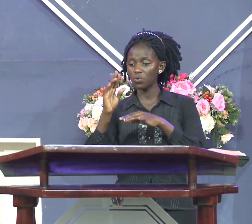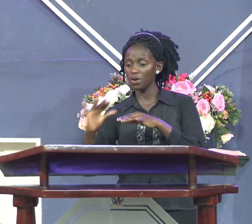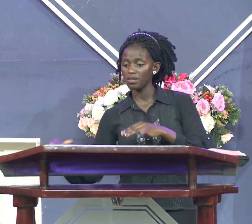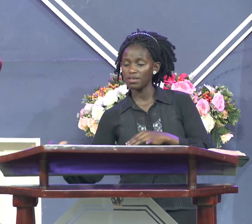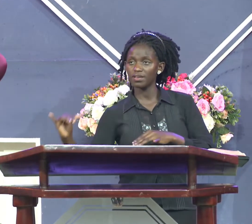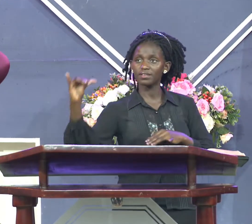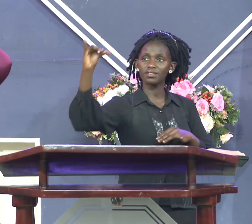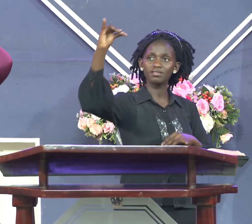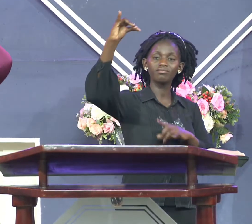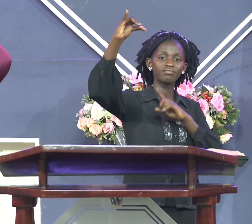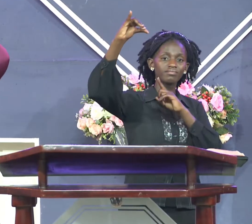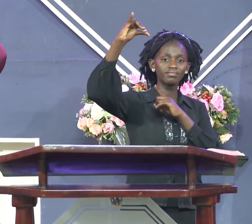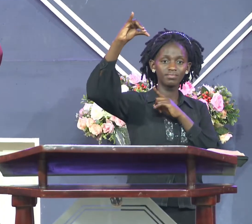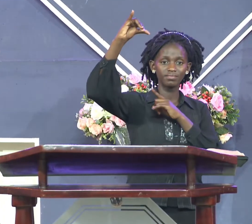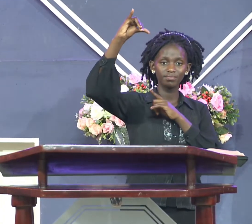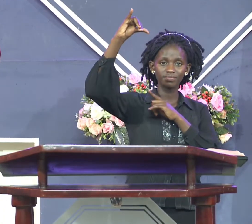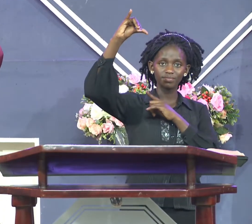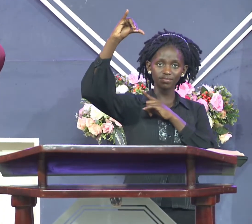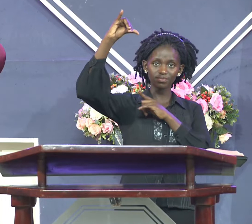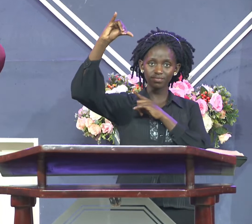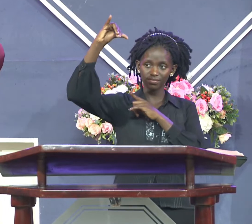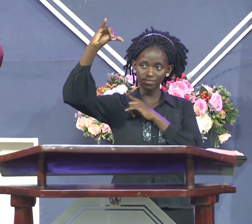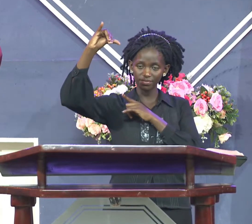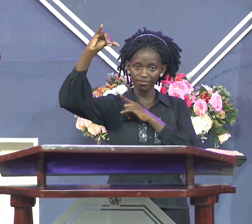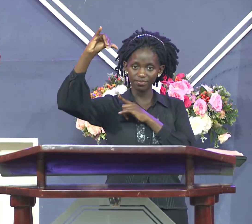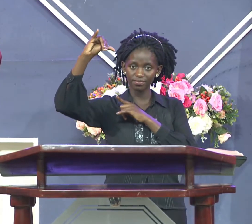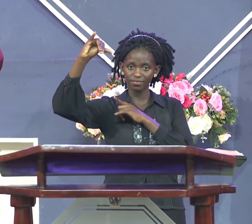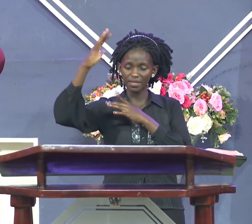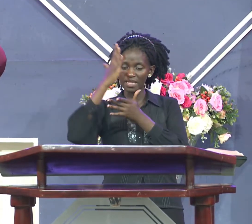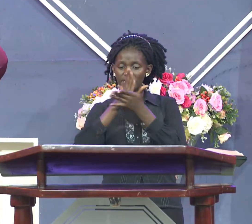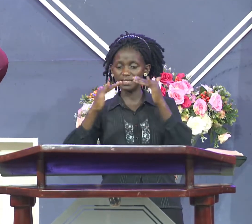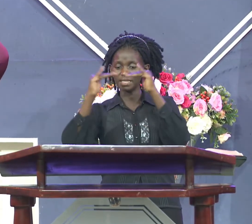you're in the plane above,